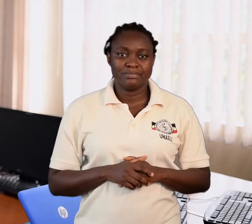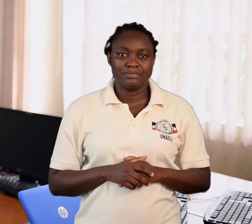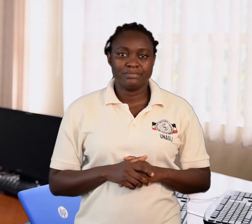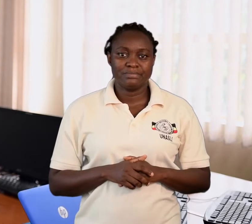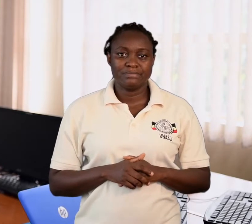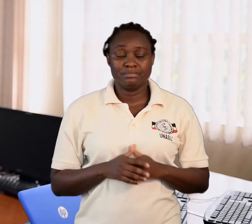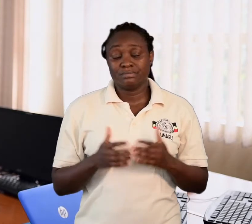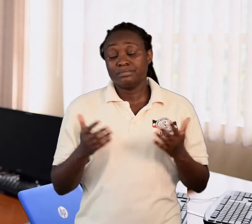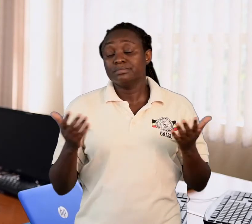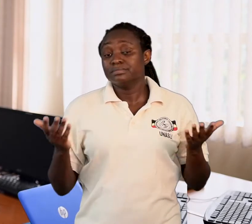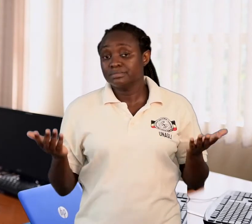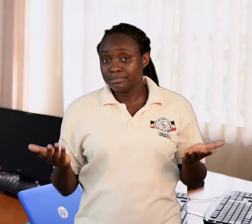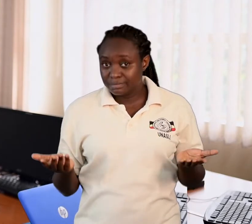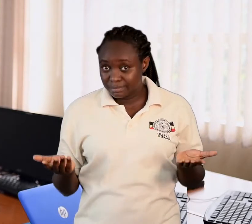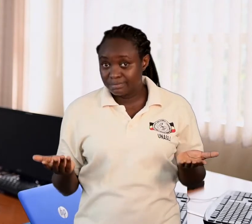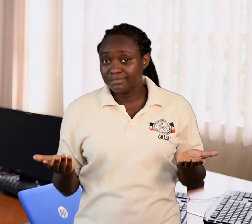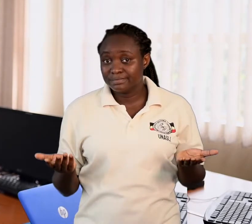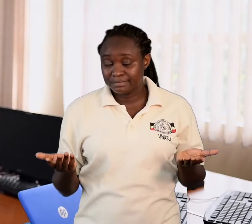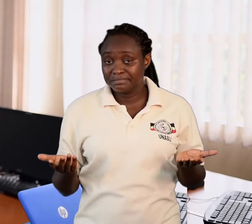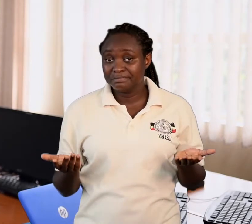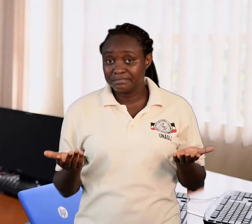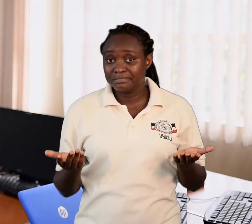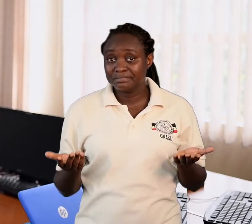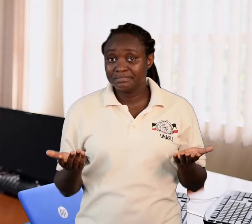Oh, yes.